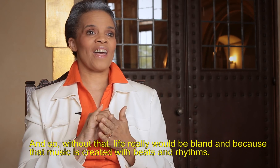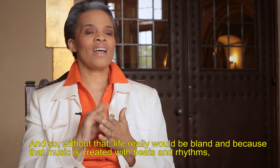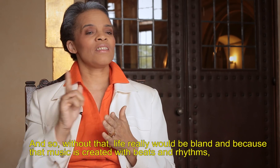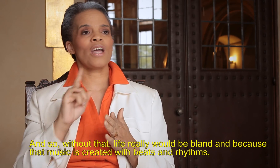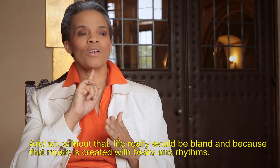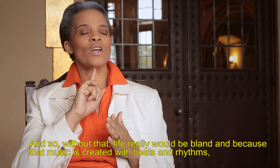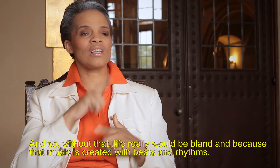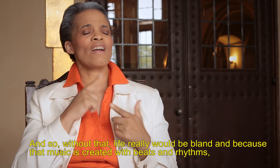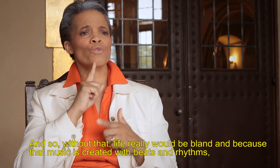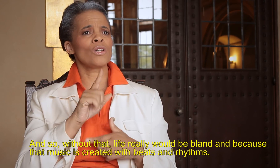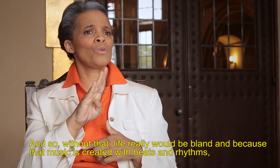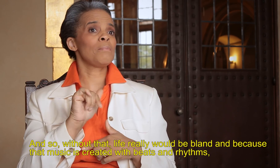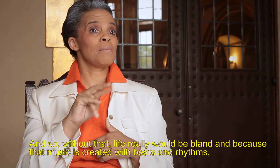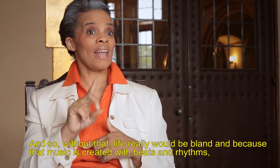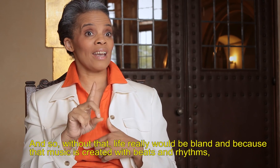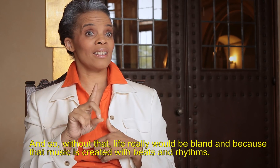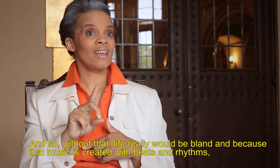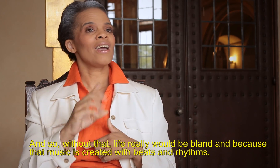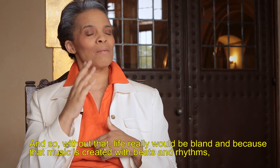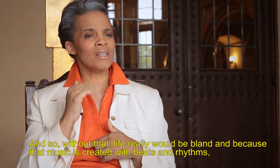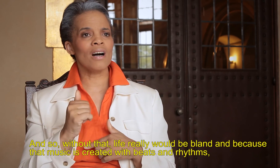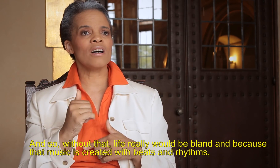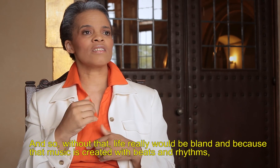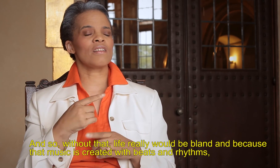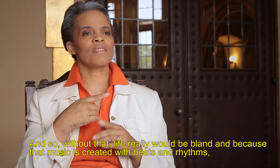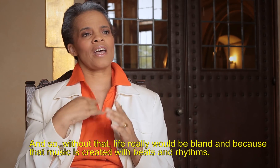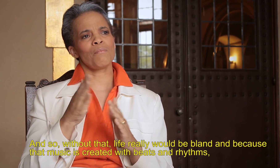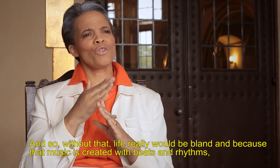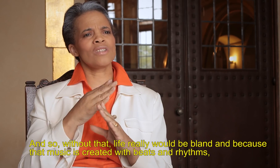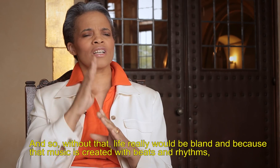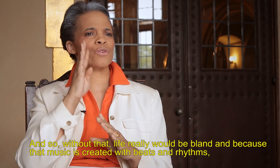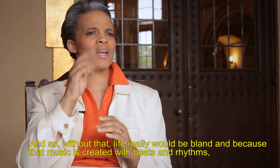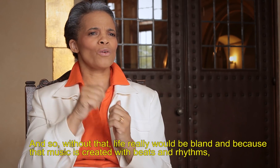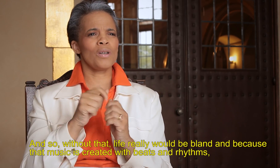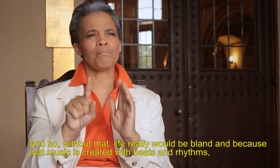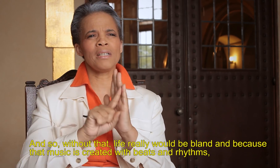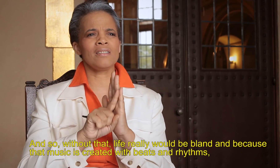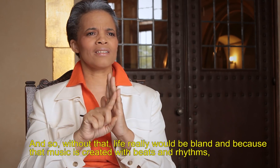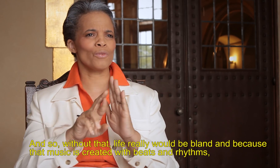that, life really would be bland. And because that music is created with beats and